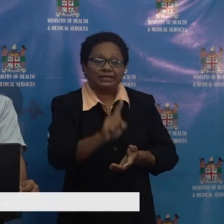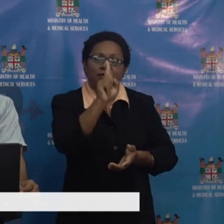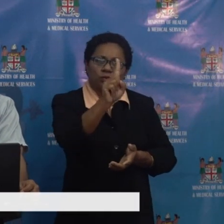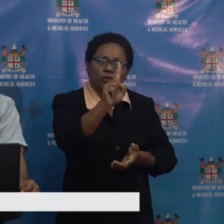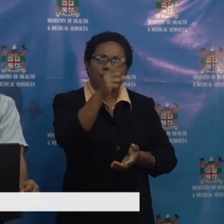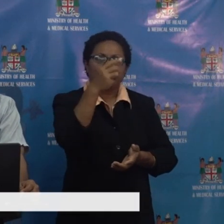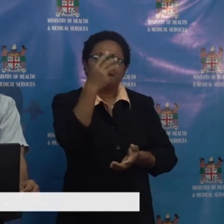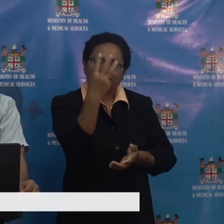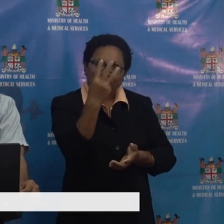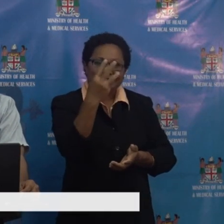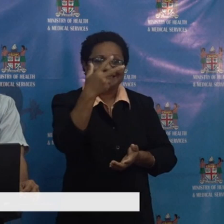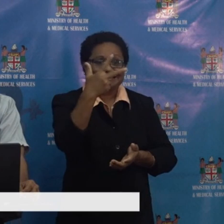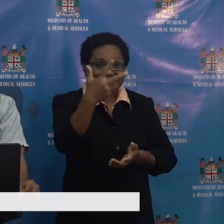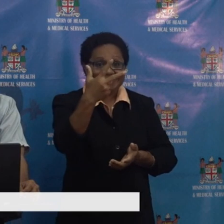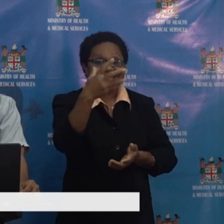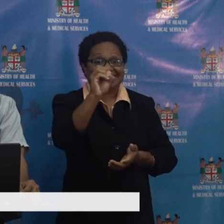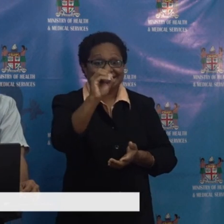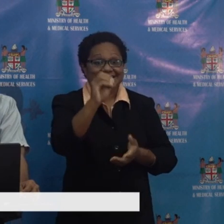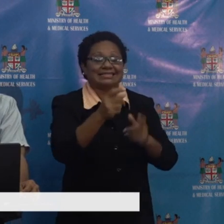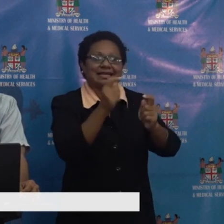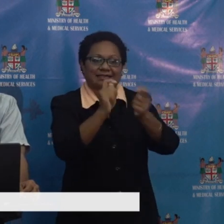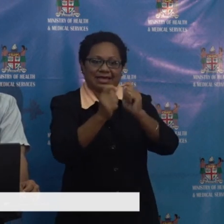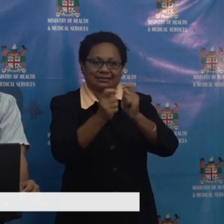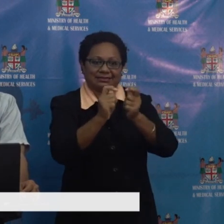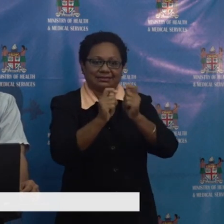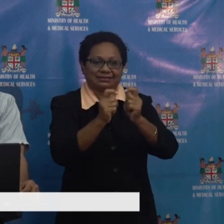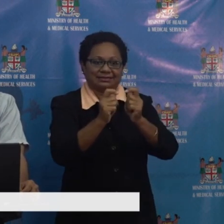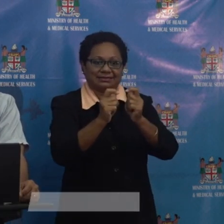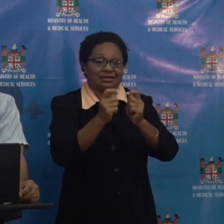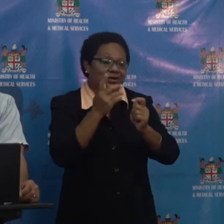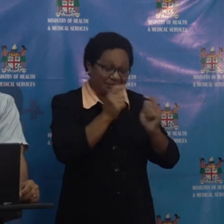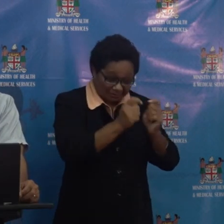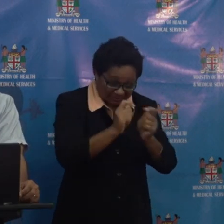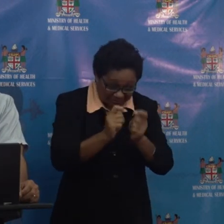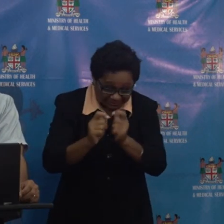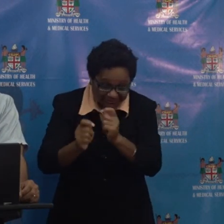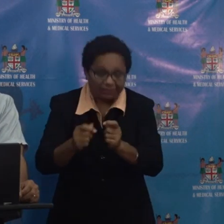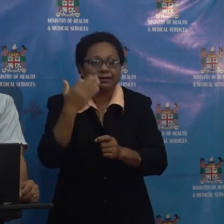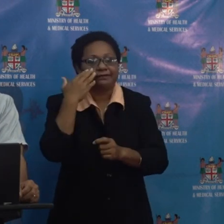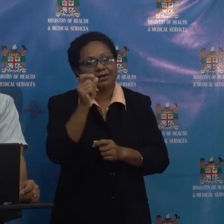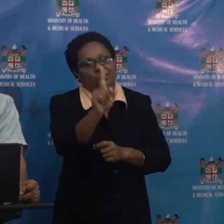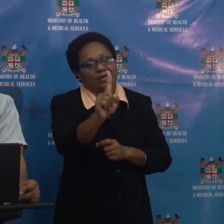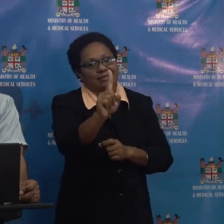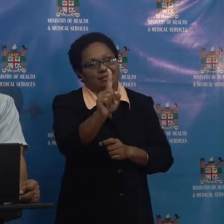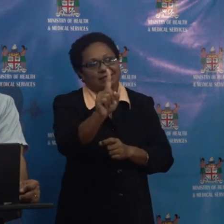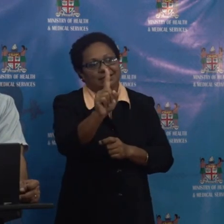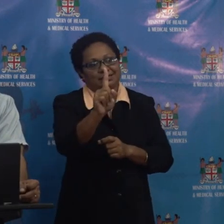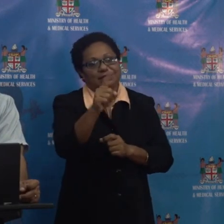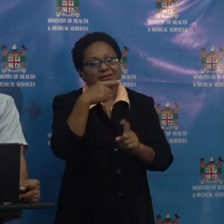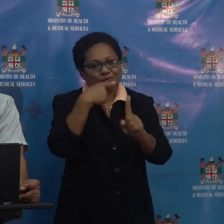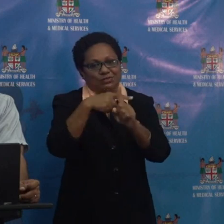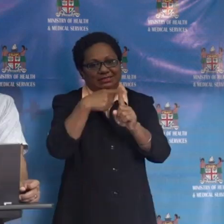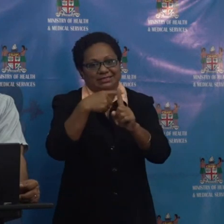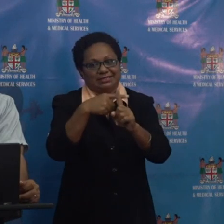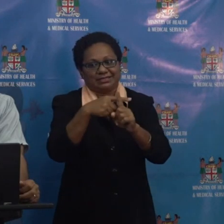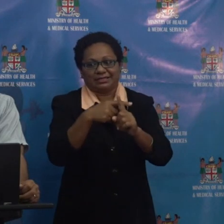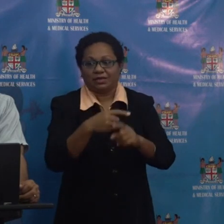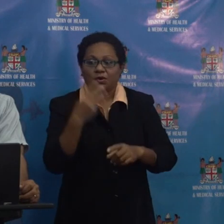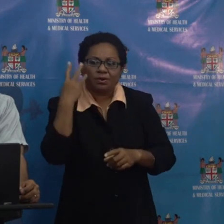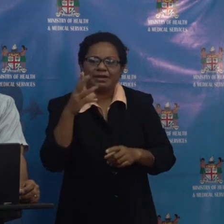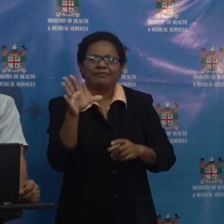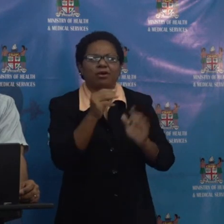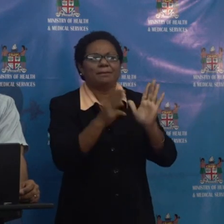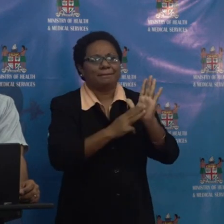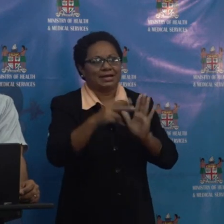1,380 tests, we have one new case to announce. The new case is a woman from Kalokalo, Makoi, who presented